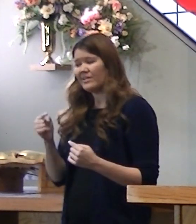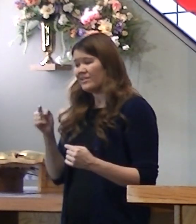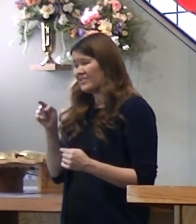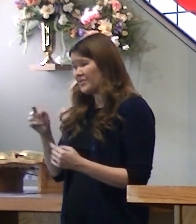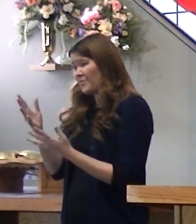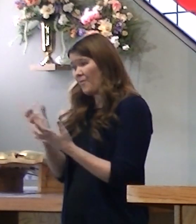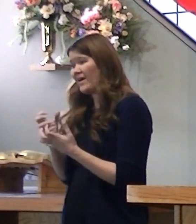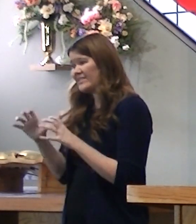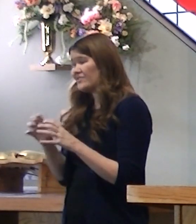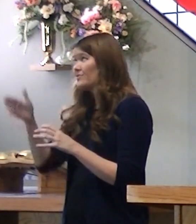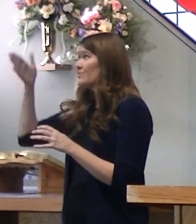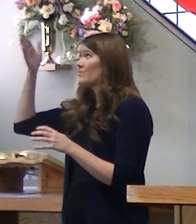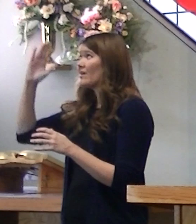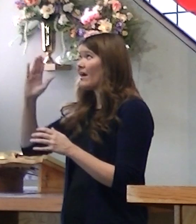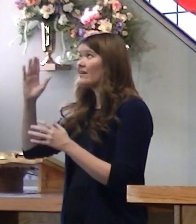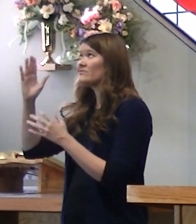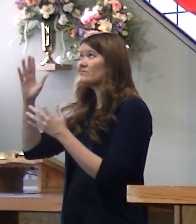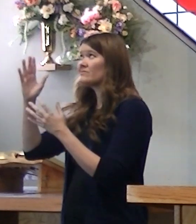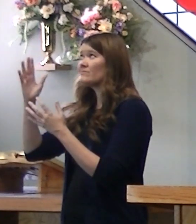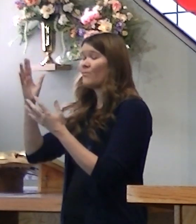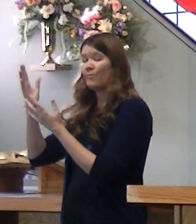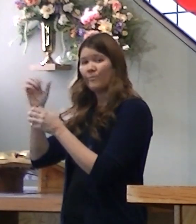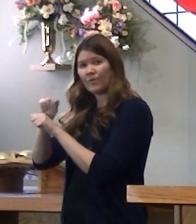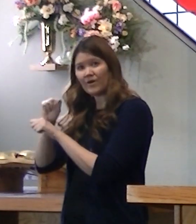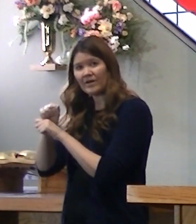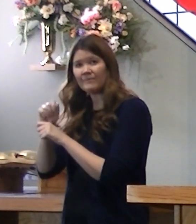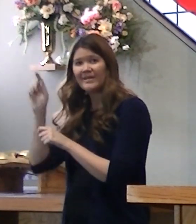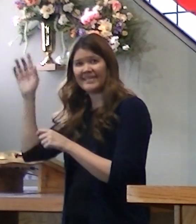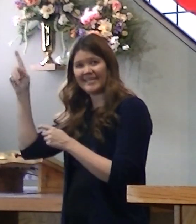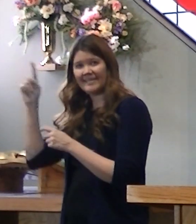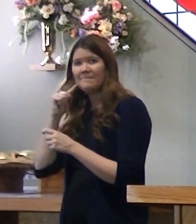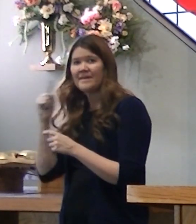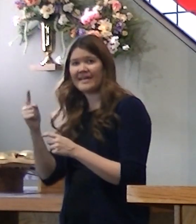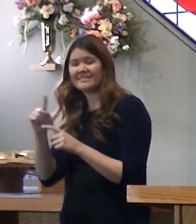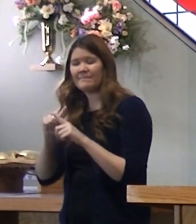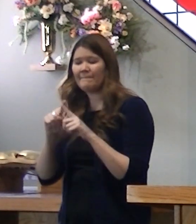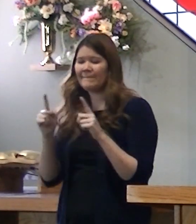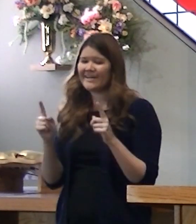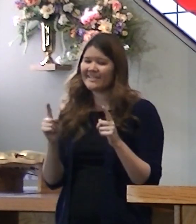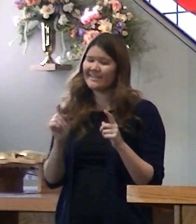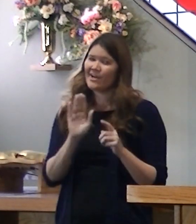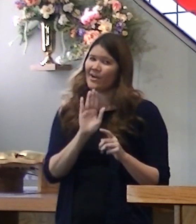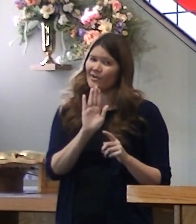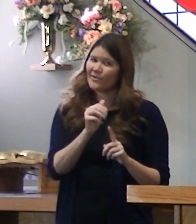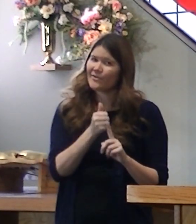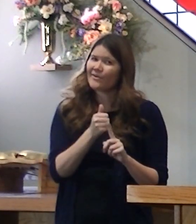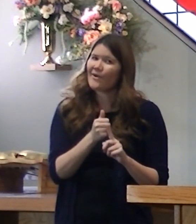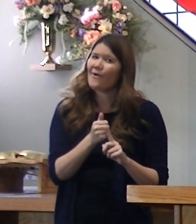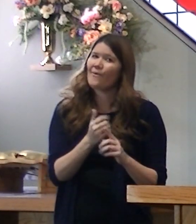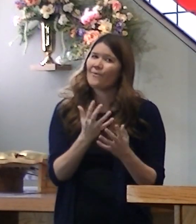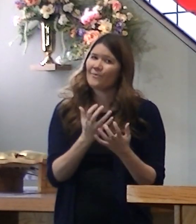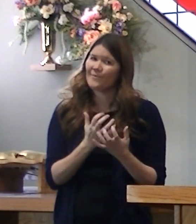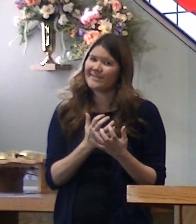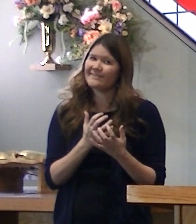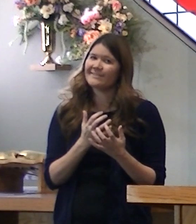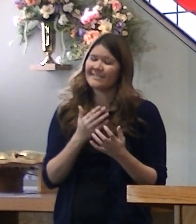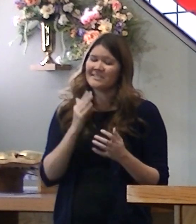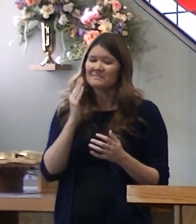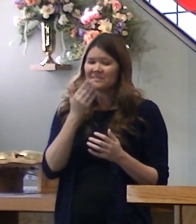to do what God commands, but on the other hand, your own will seems so much better for